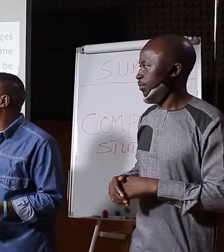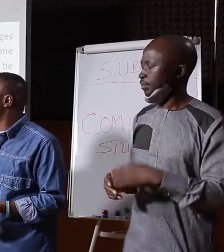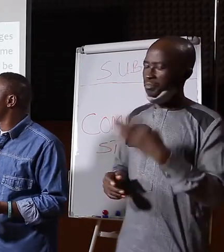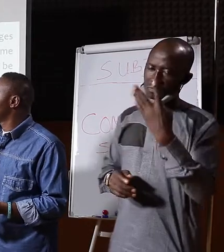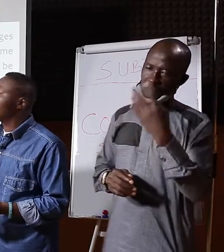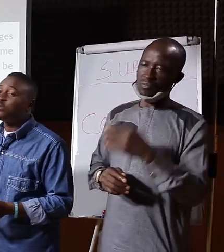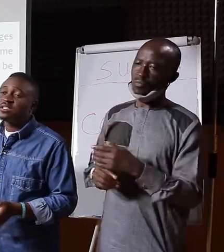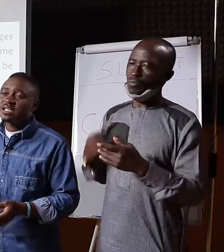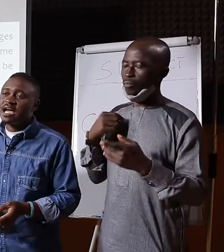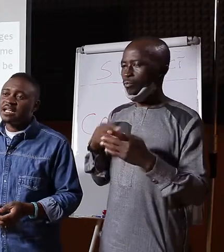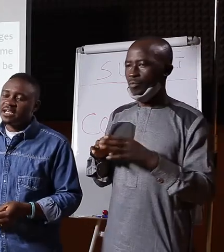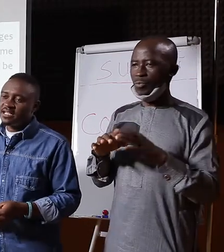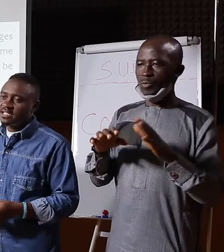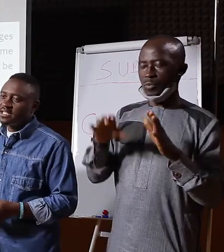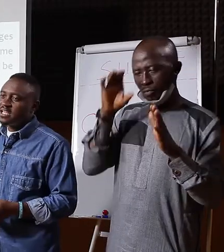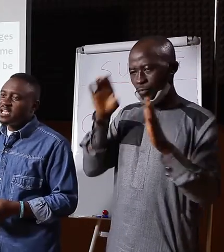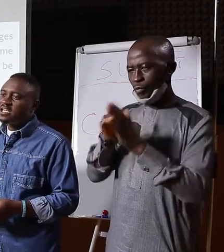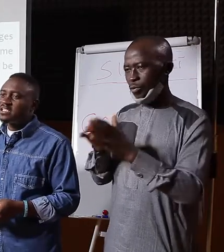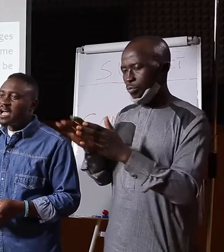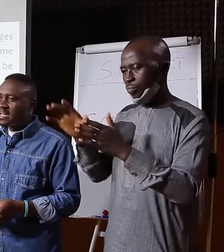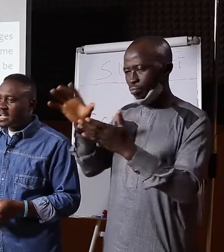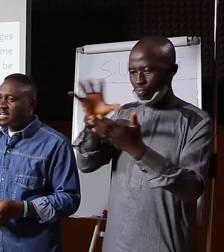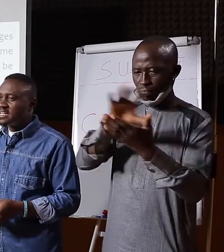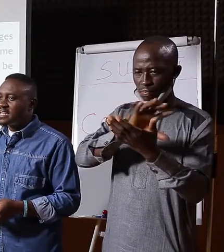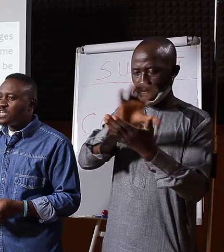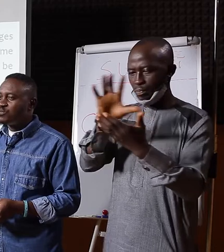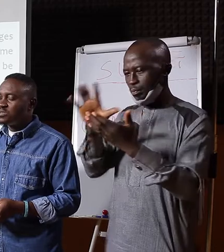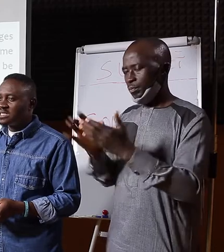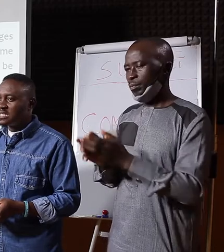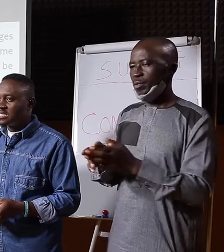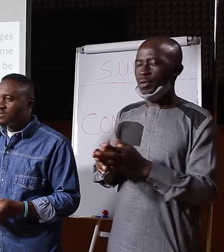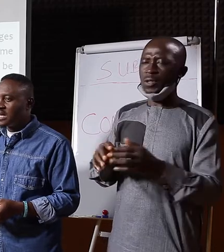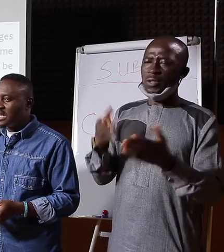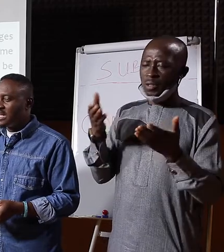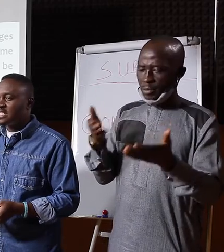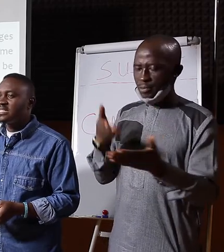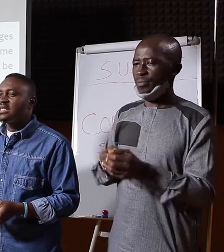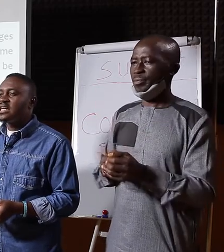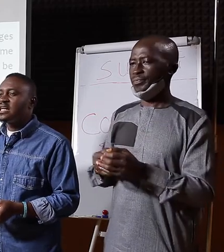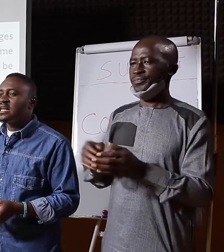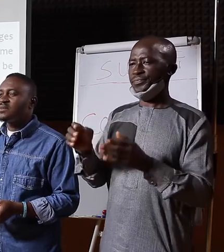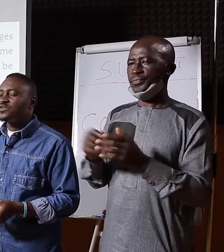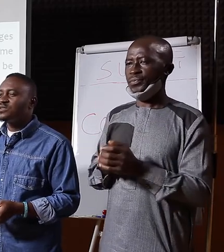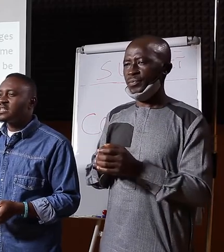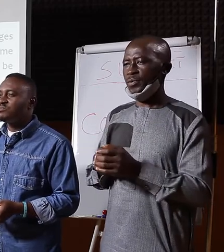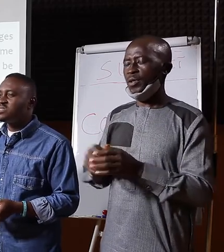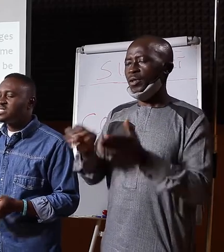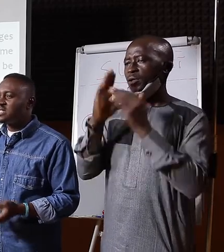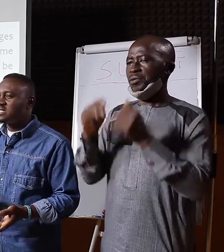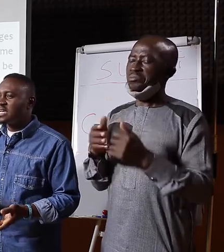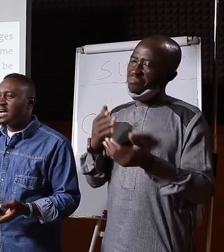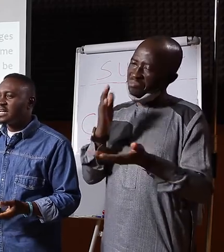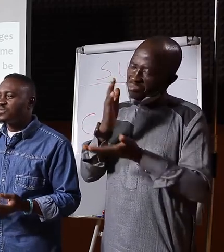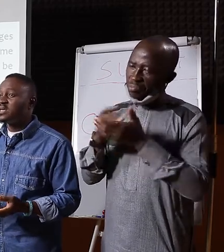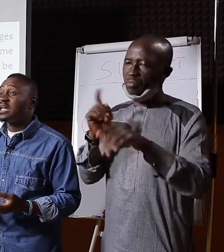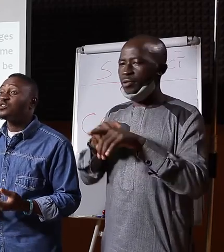Fourthly, we have what we call the scanner. Scanner, in most cases, my learners, students